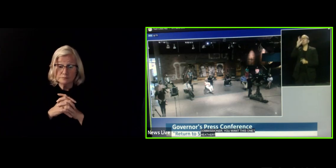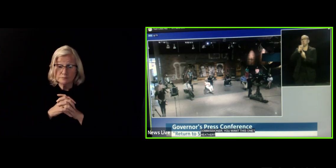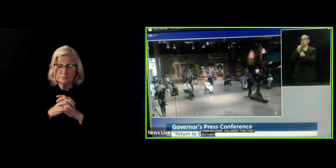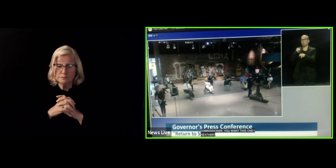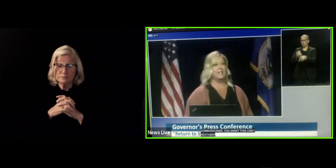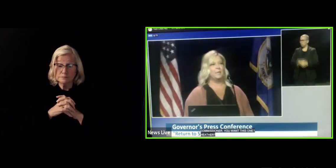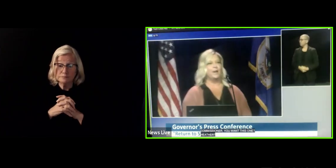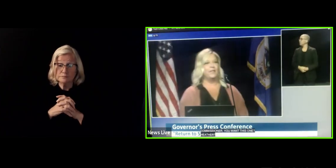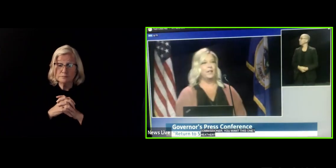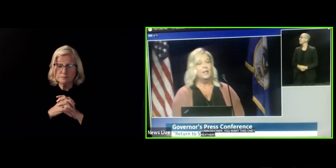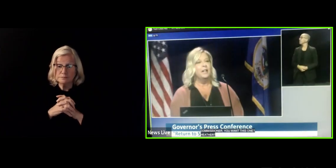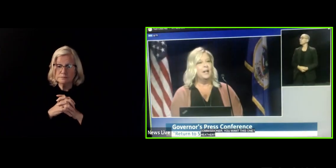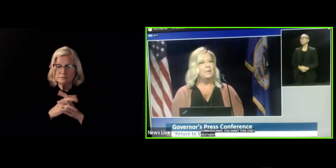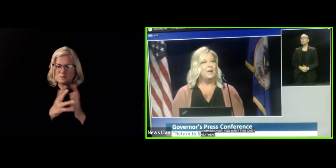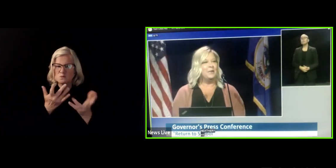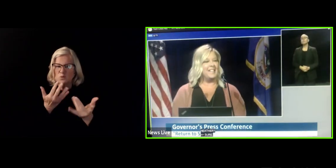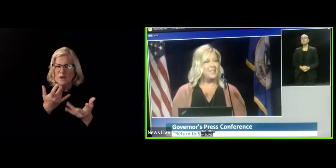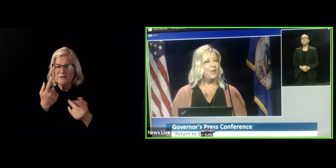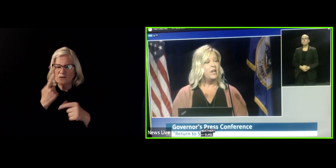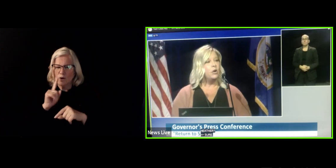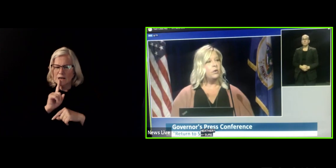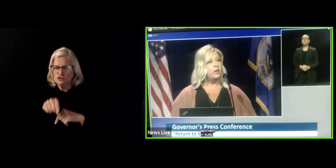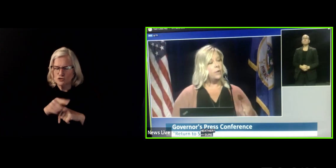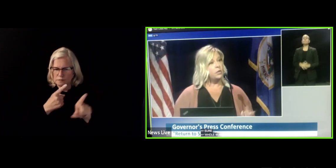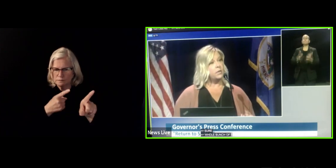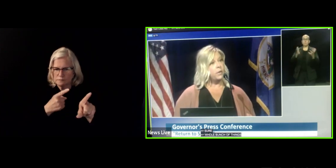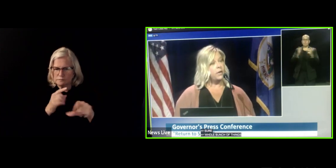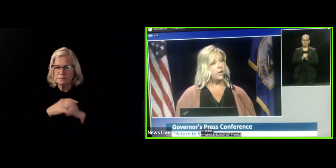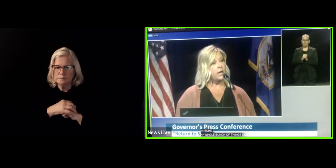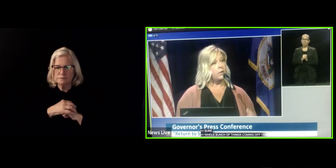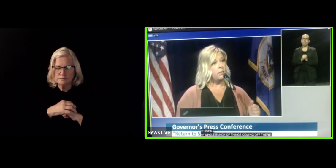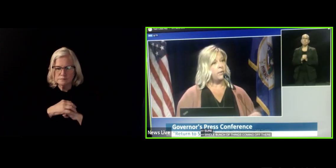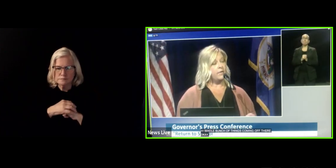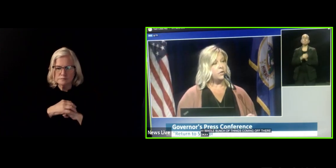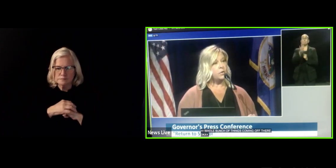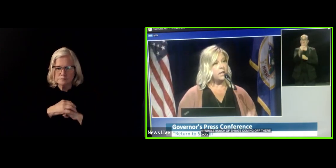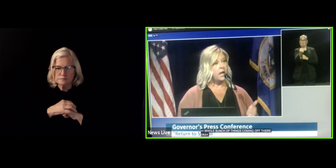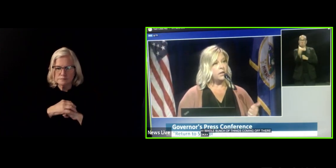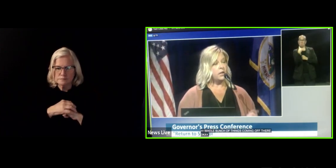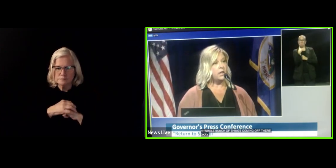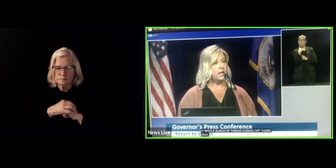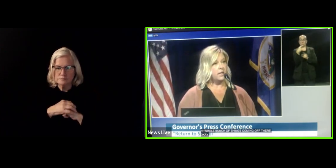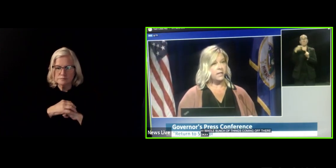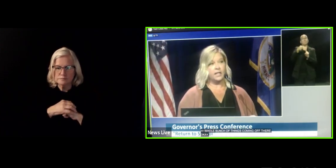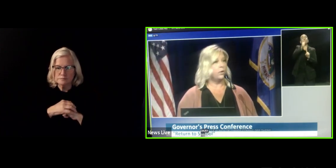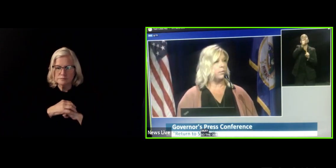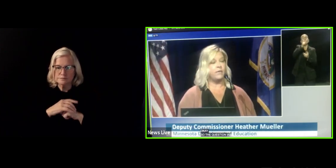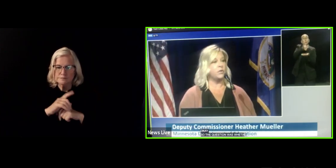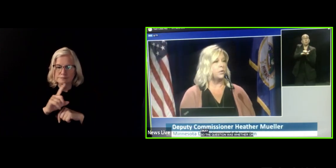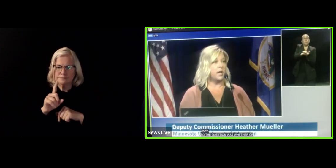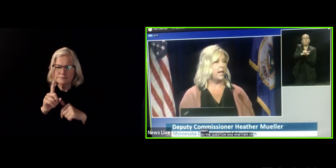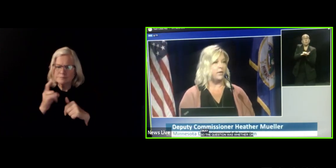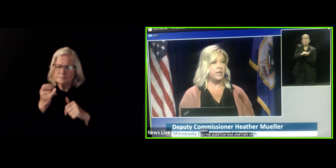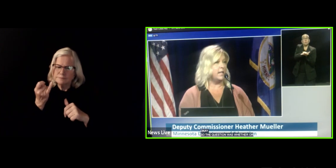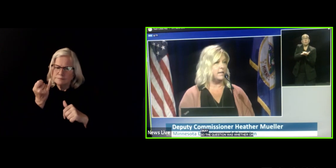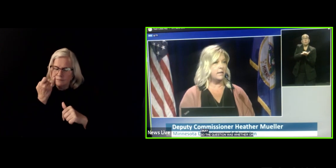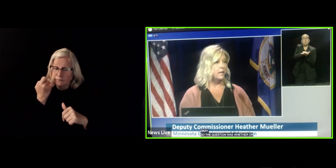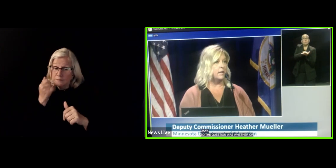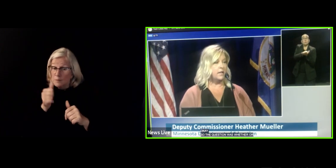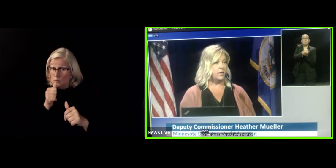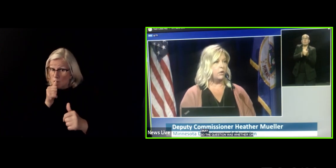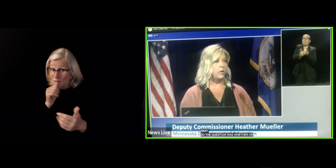A whole bunch of things coming off there. Okay, so the question was whether or not private schools, and under the executive order, private schools are not covered in